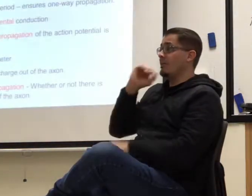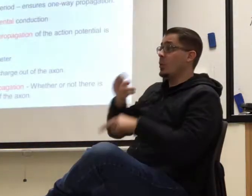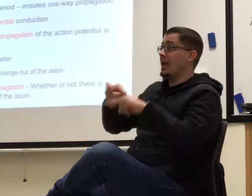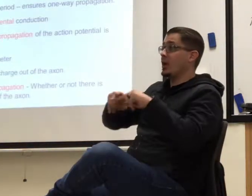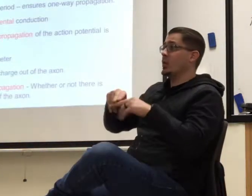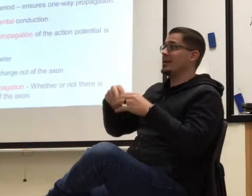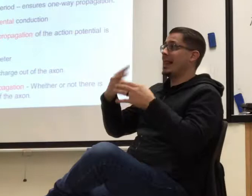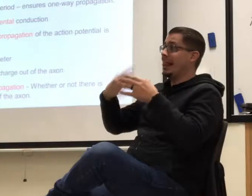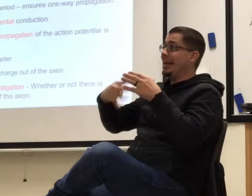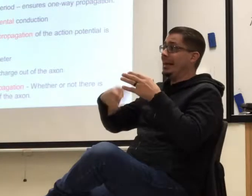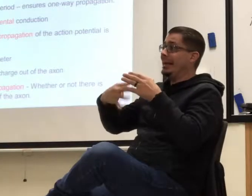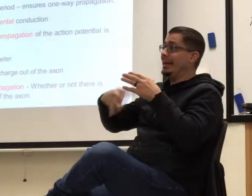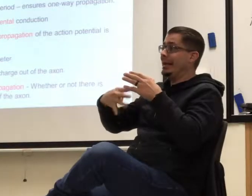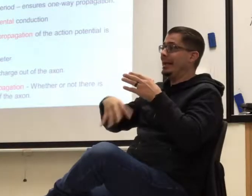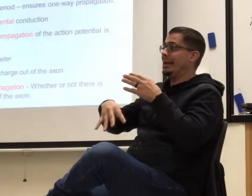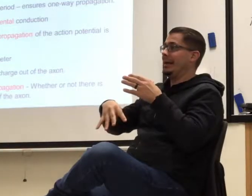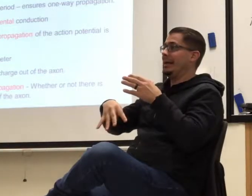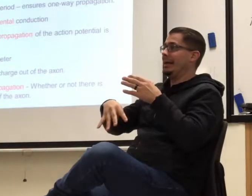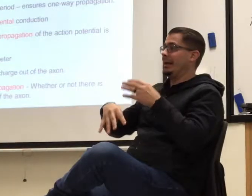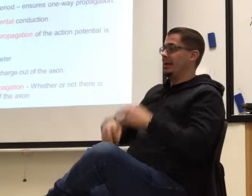leak,